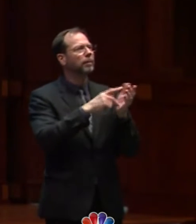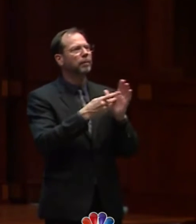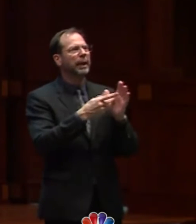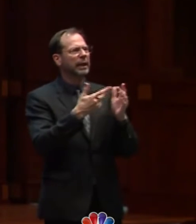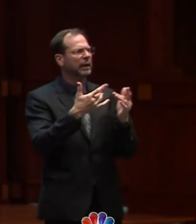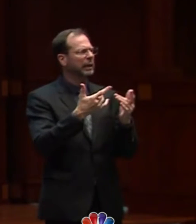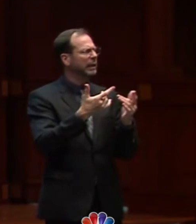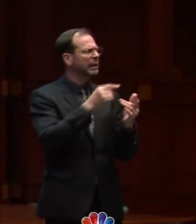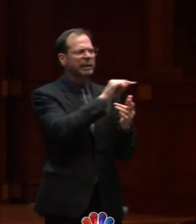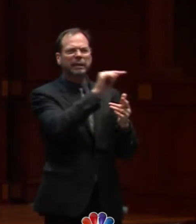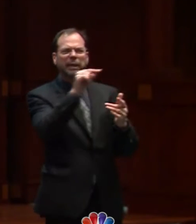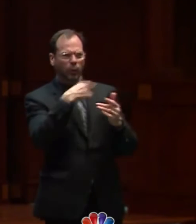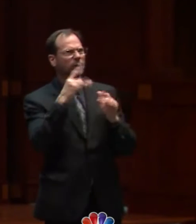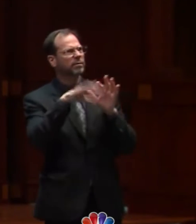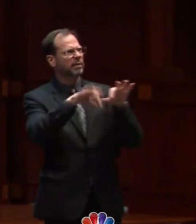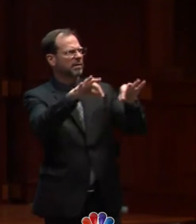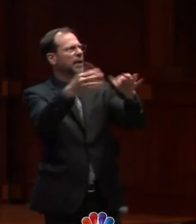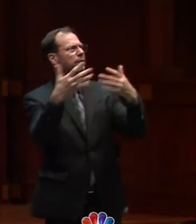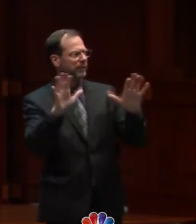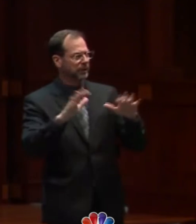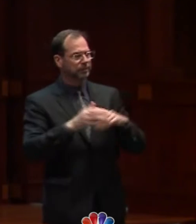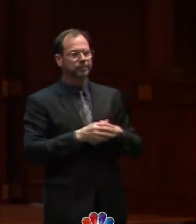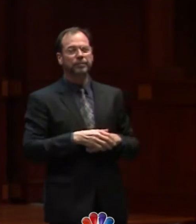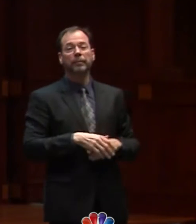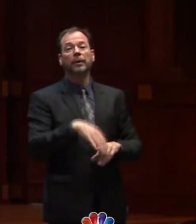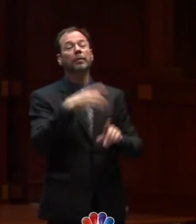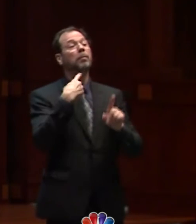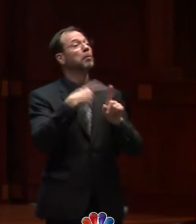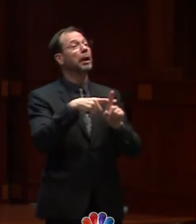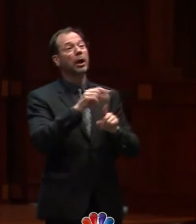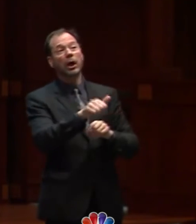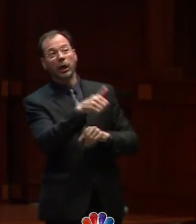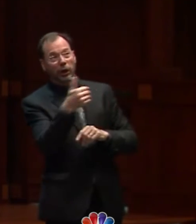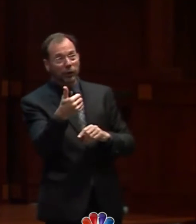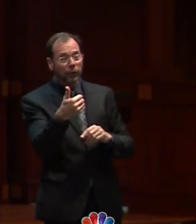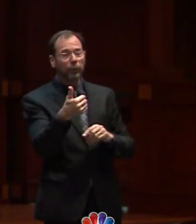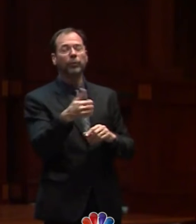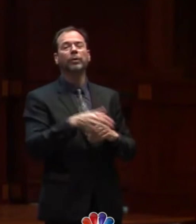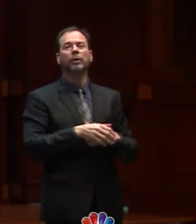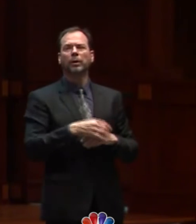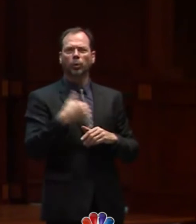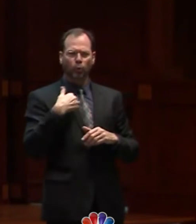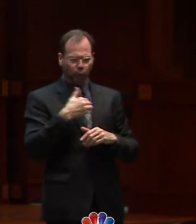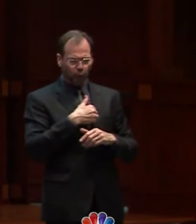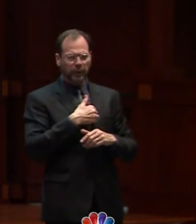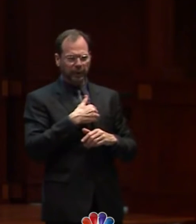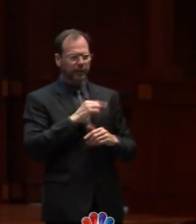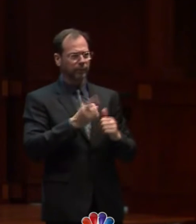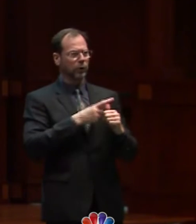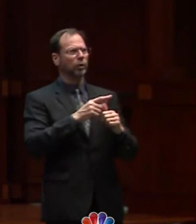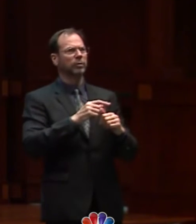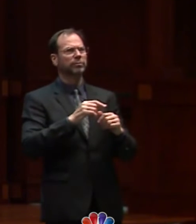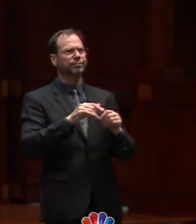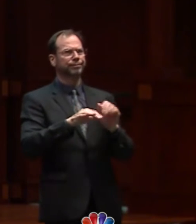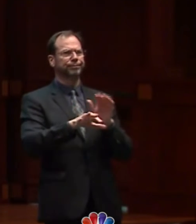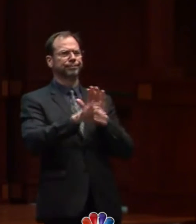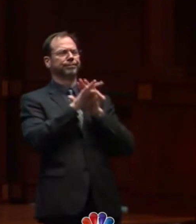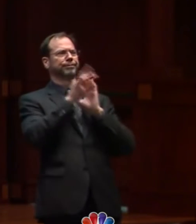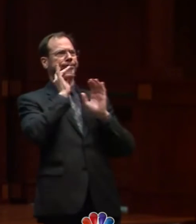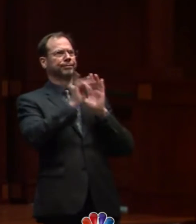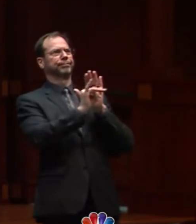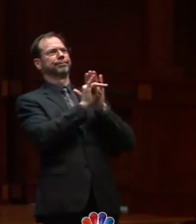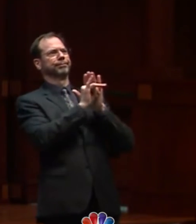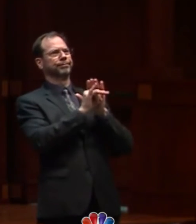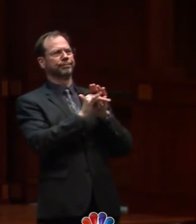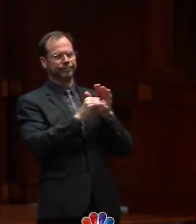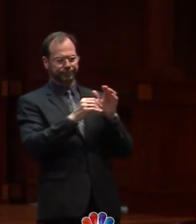have been identified. Separate from that, along the lines of what they're talking about, we did establish our first location in the state of Texas for what I'll